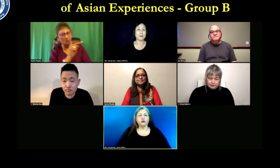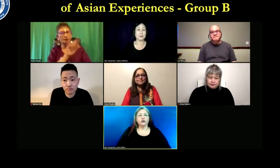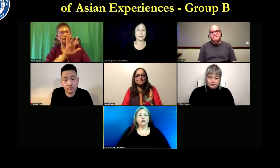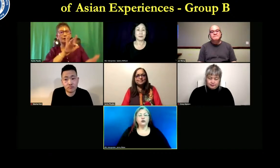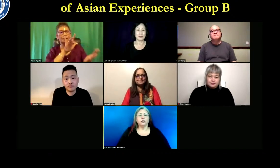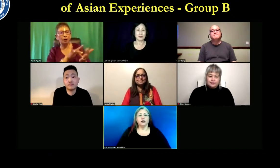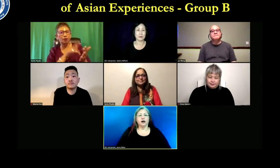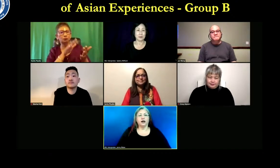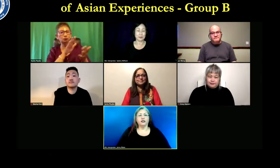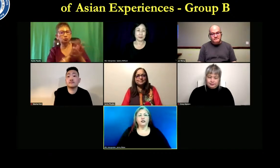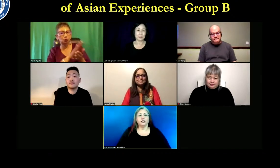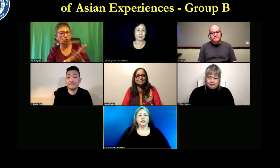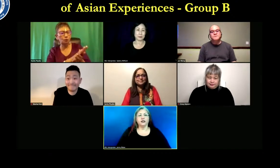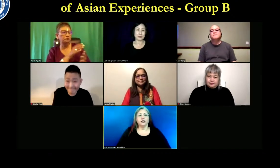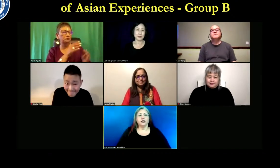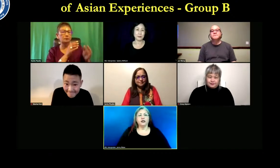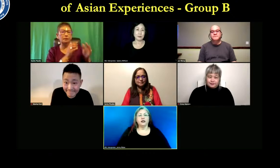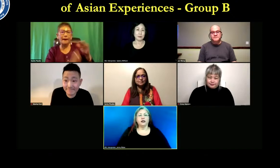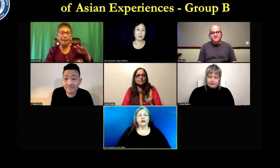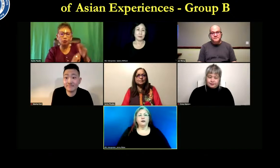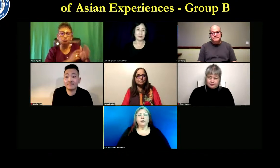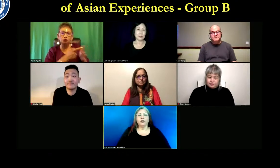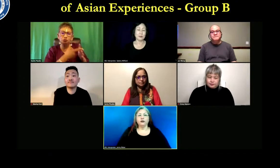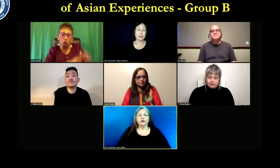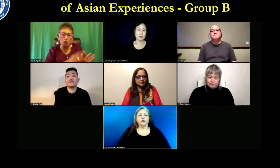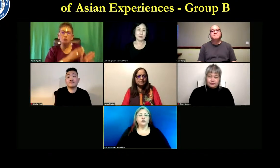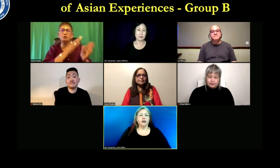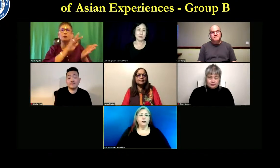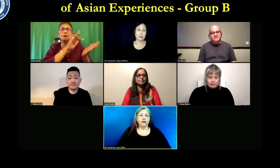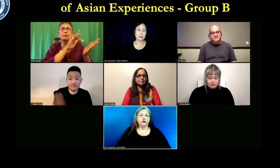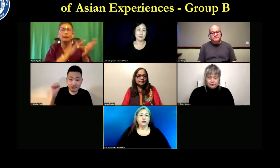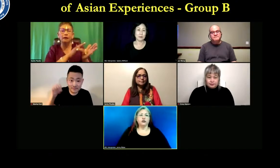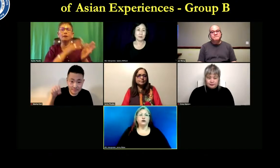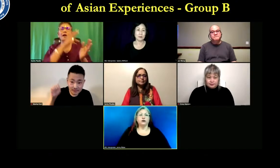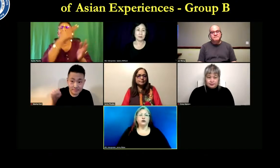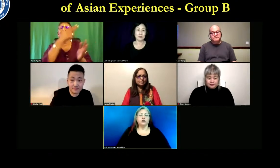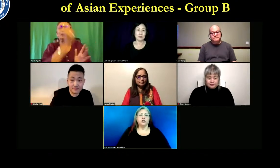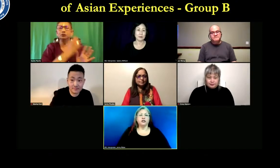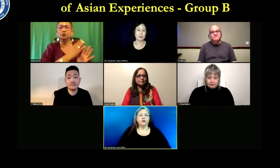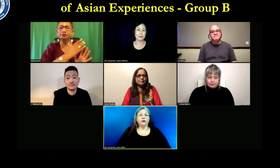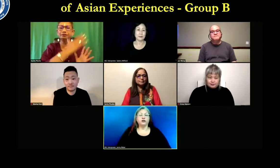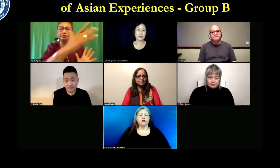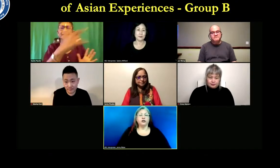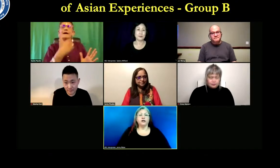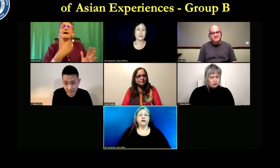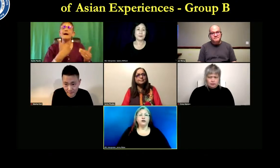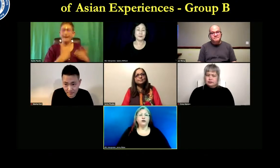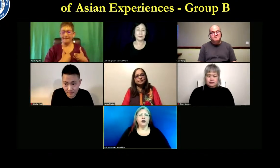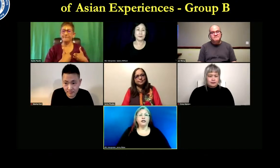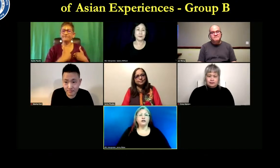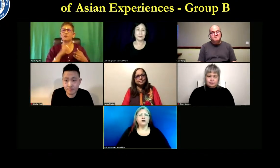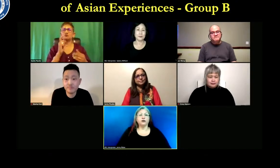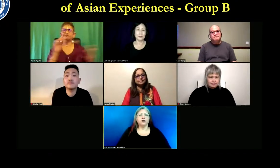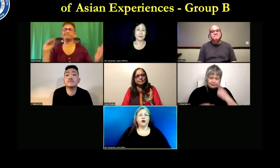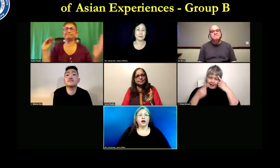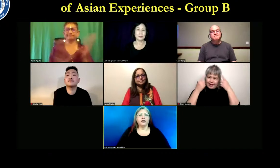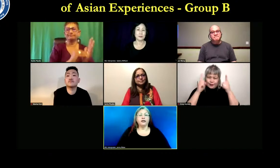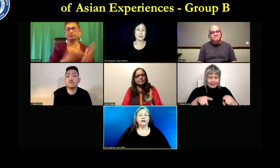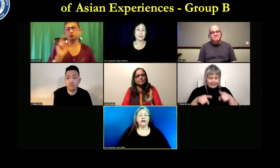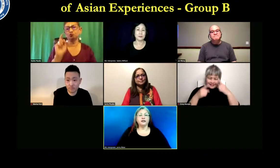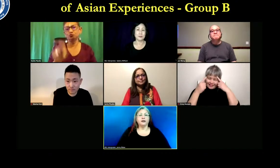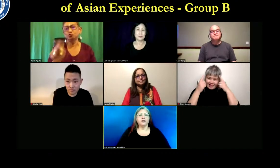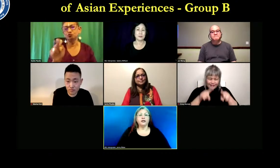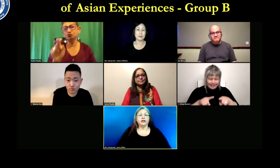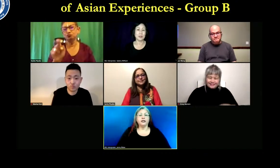all schools and colleges, middle schools, elementary schools, exposure, even through high school. I